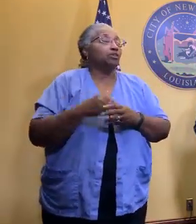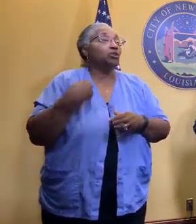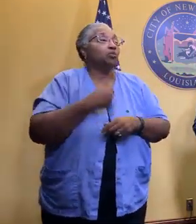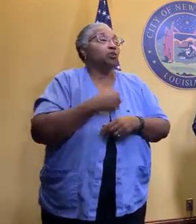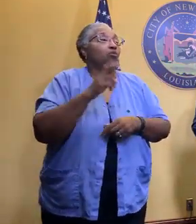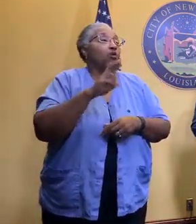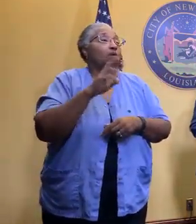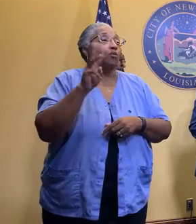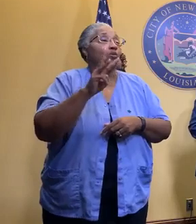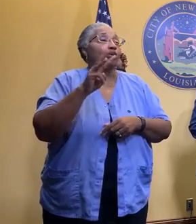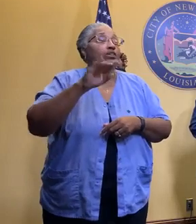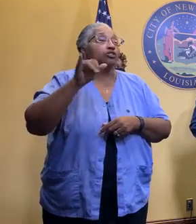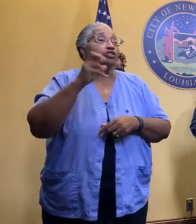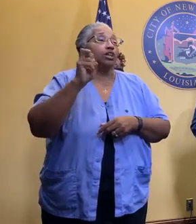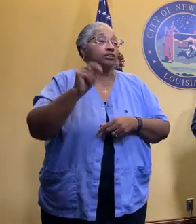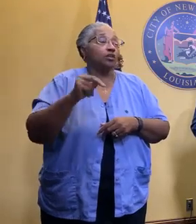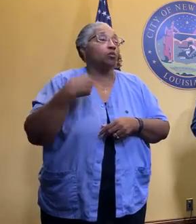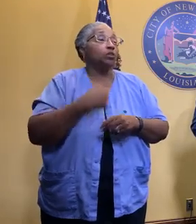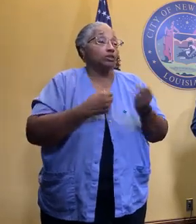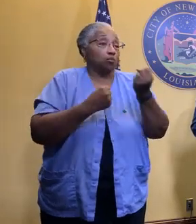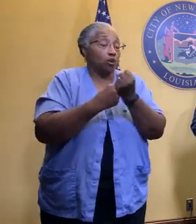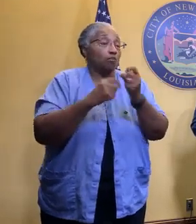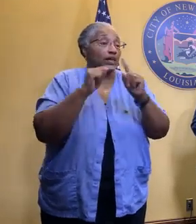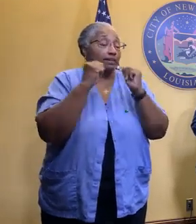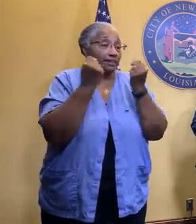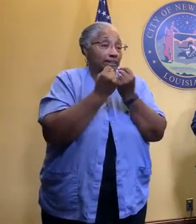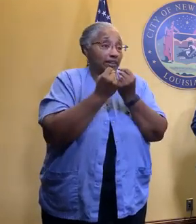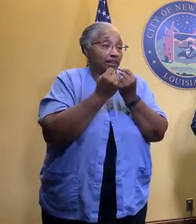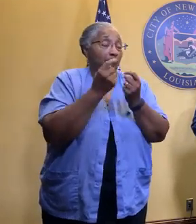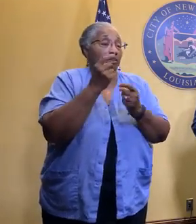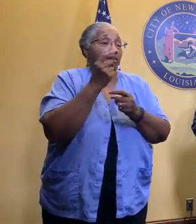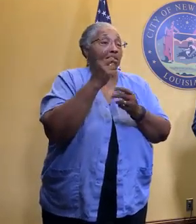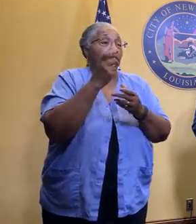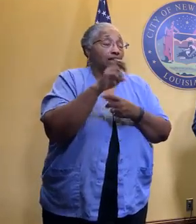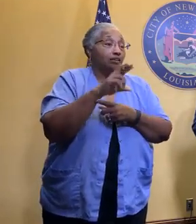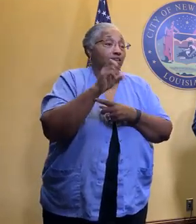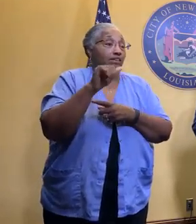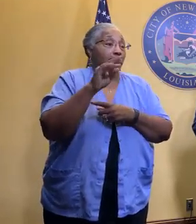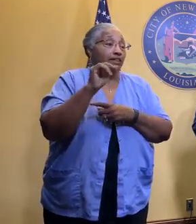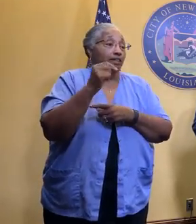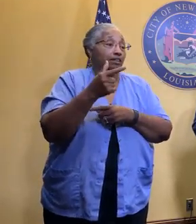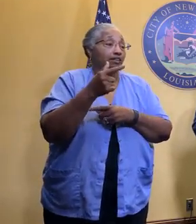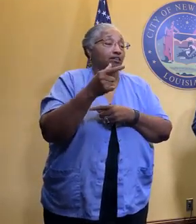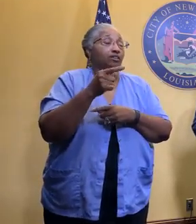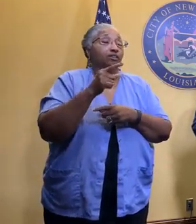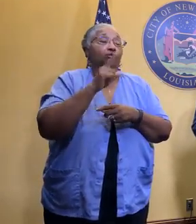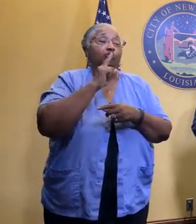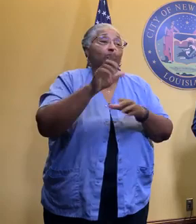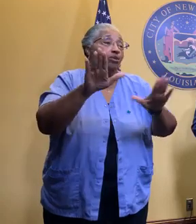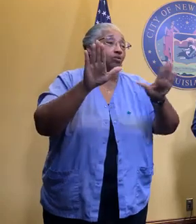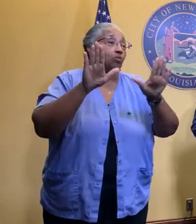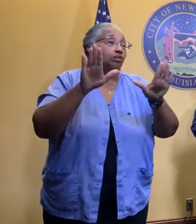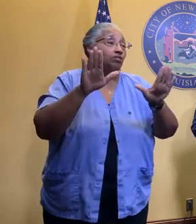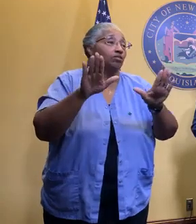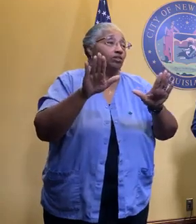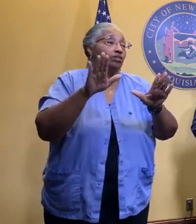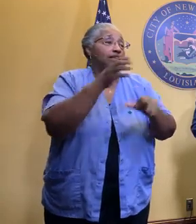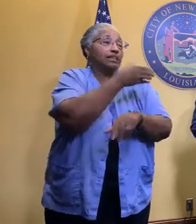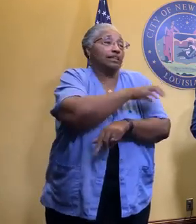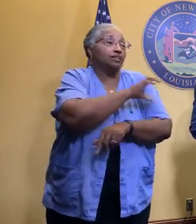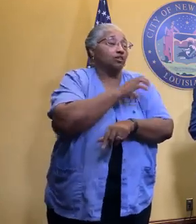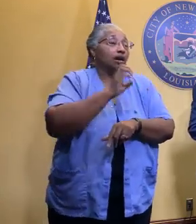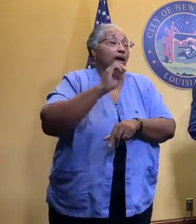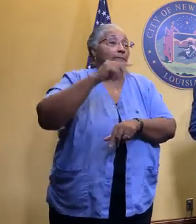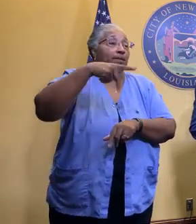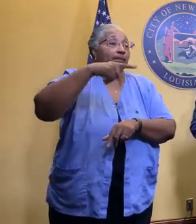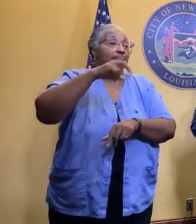Wood Johnson Clinical Scholars, but we're supported by a team. Dr. Sunita Singh is a brilliant clinical epidemiologist